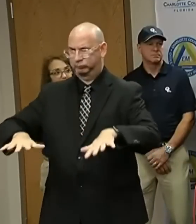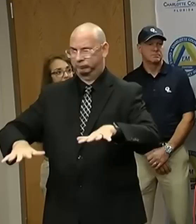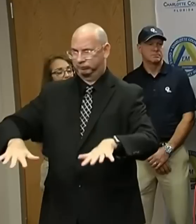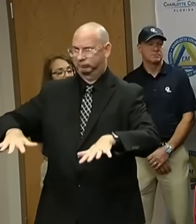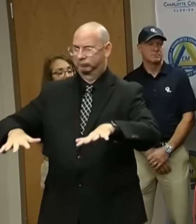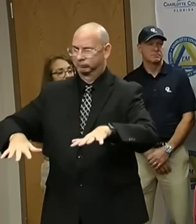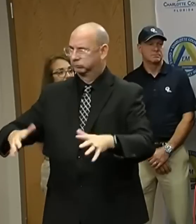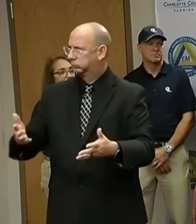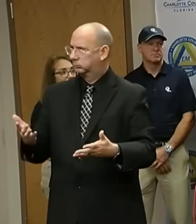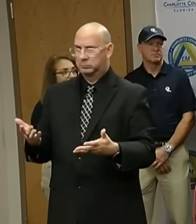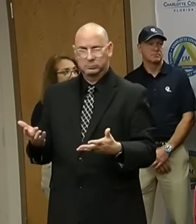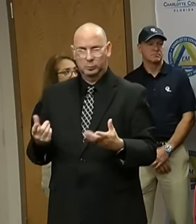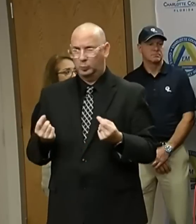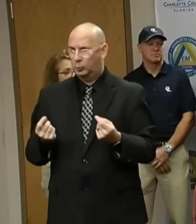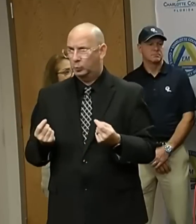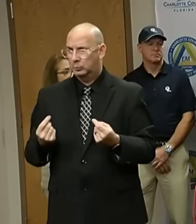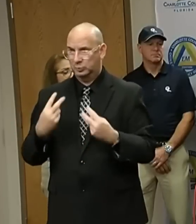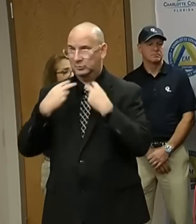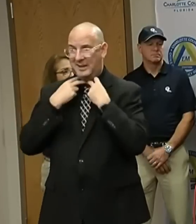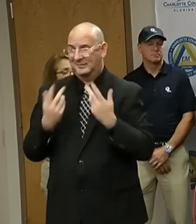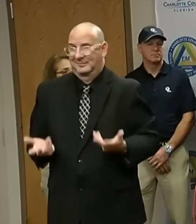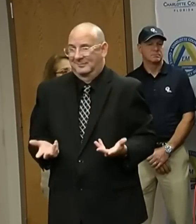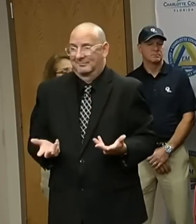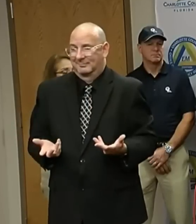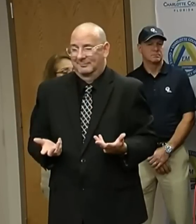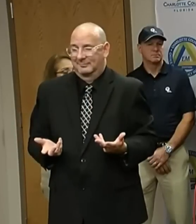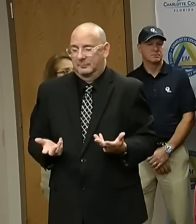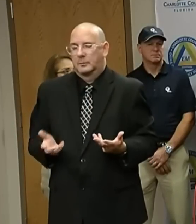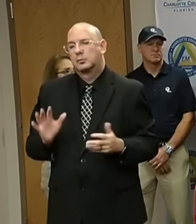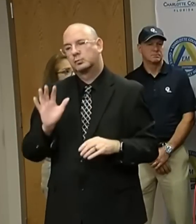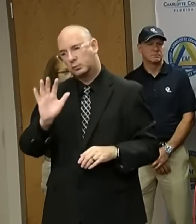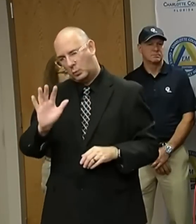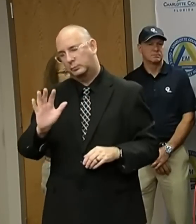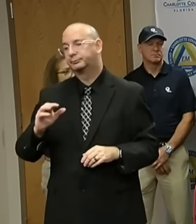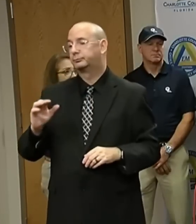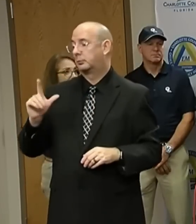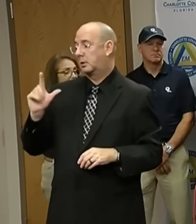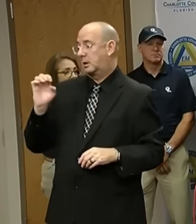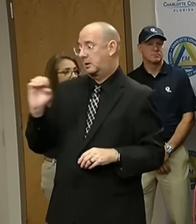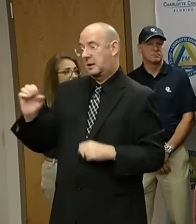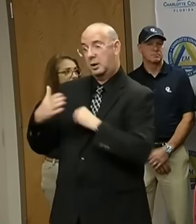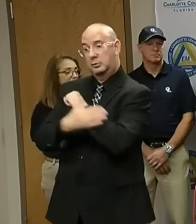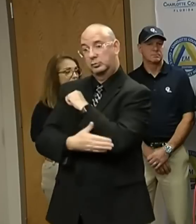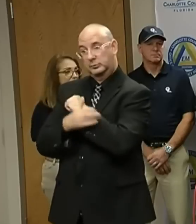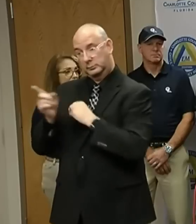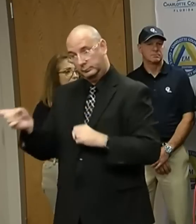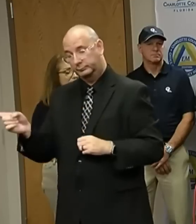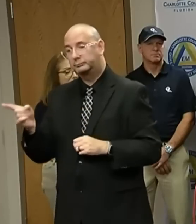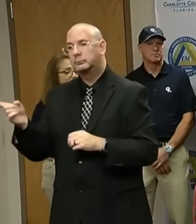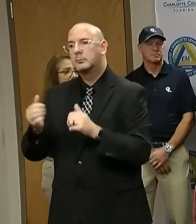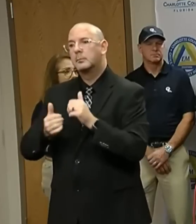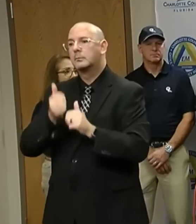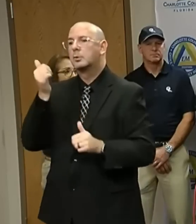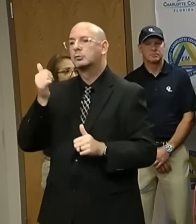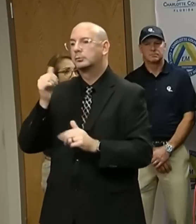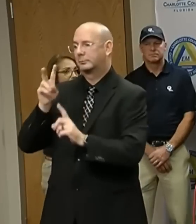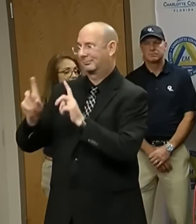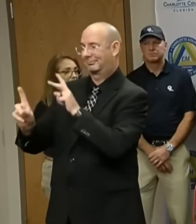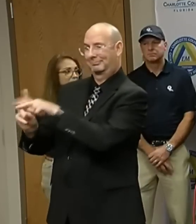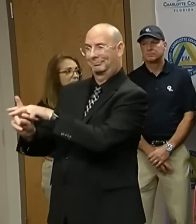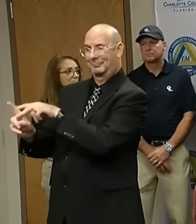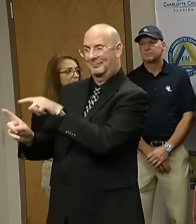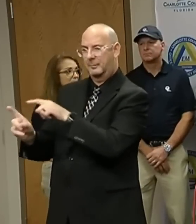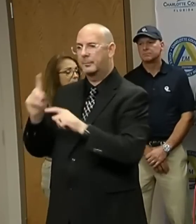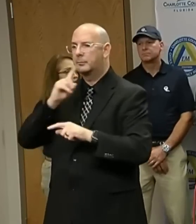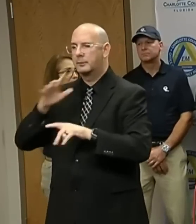is. So I think at the end of the day, in Lee County, I think most of the claims are going to be flood claims. I think in Charlotte, maybe the mix will be a